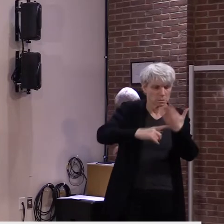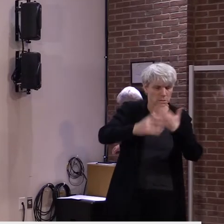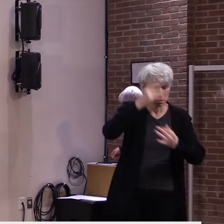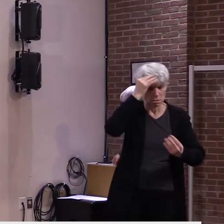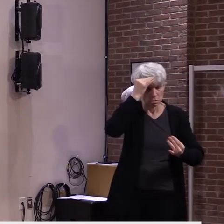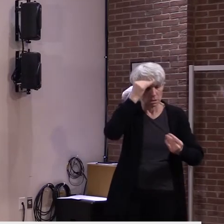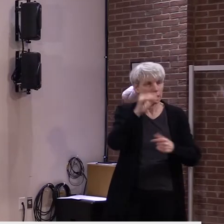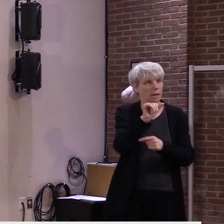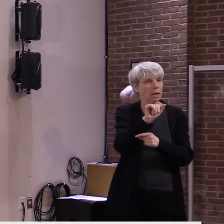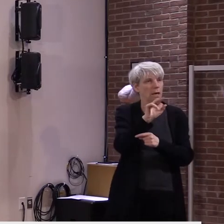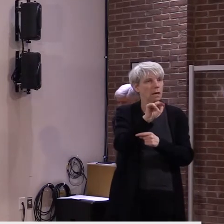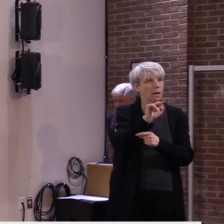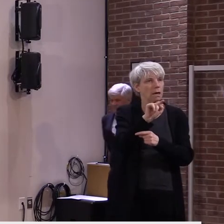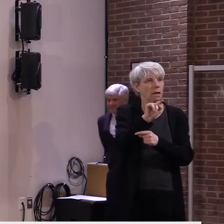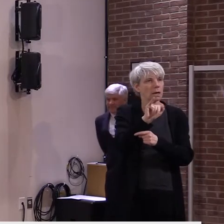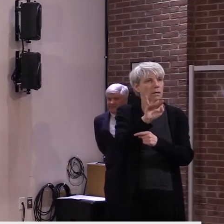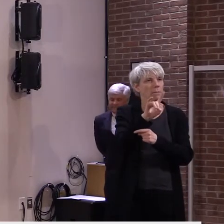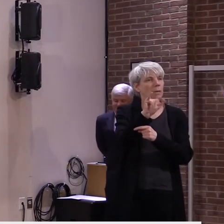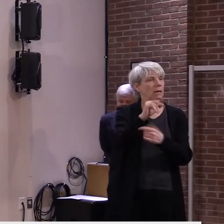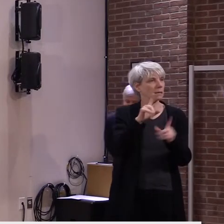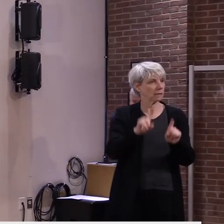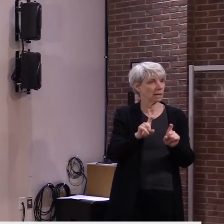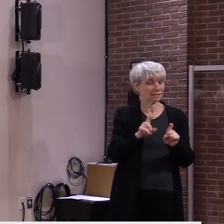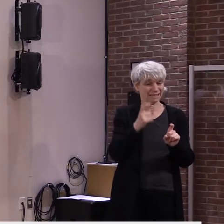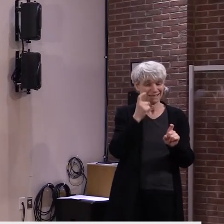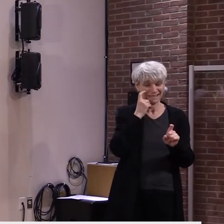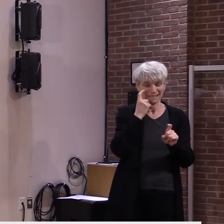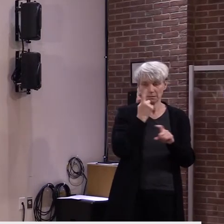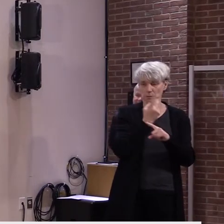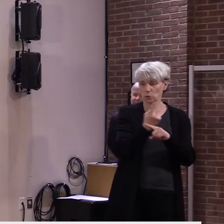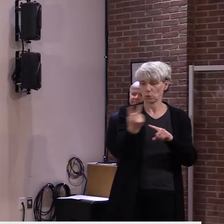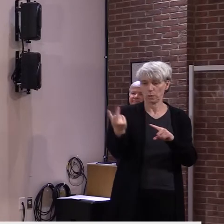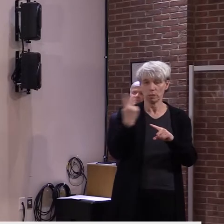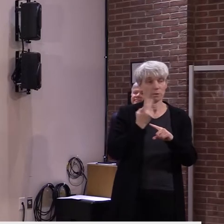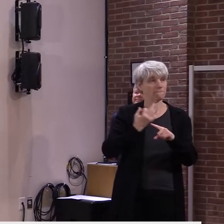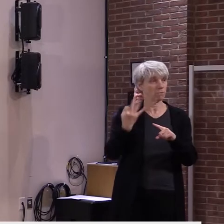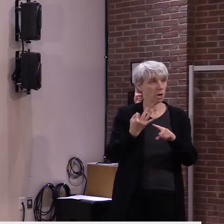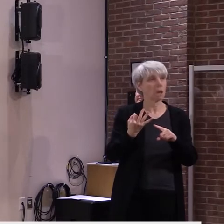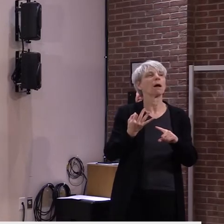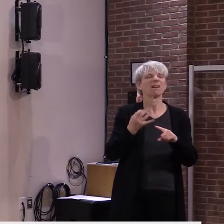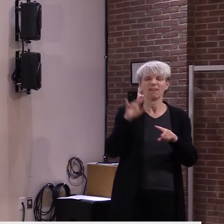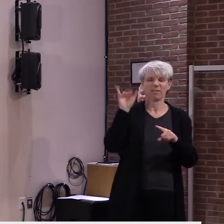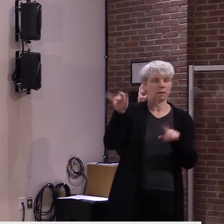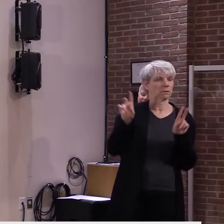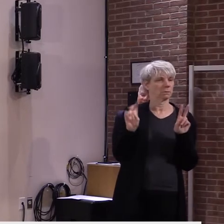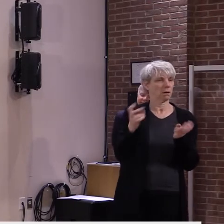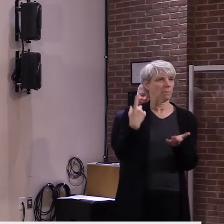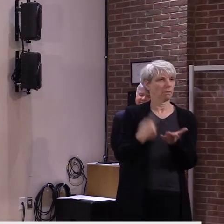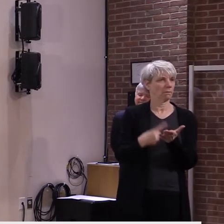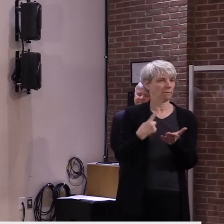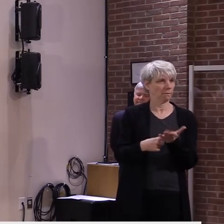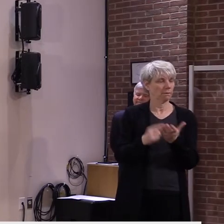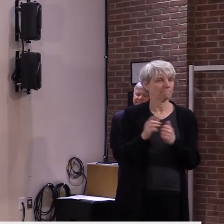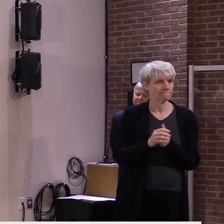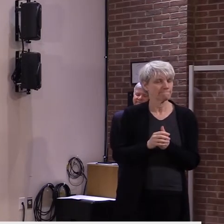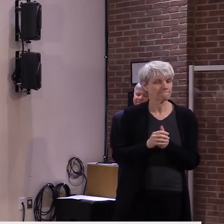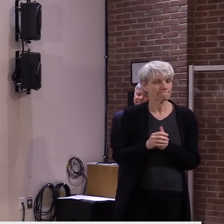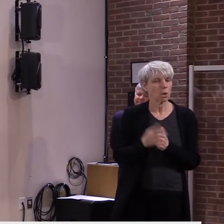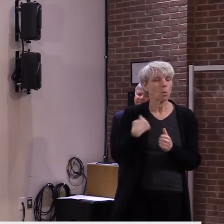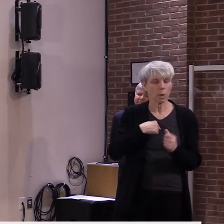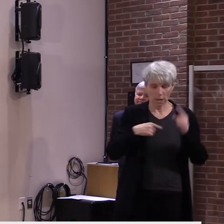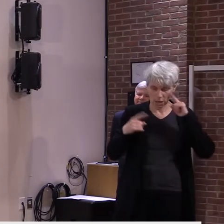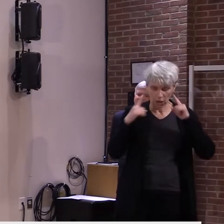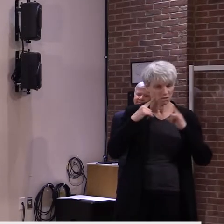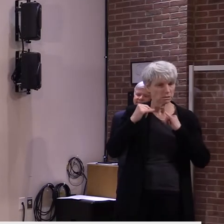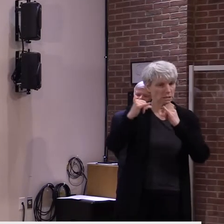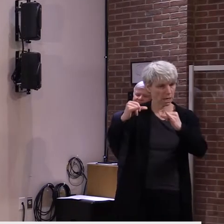the time. This was the topic of our discussion two Fridays ago because we've received some of the same requests